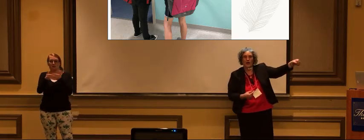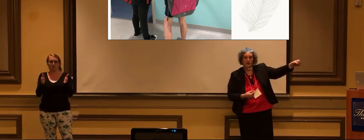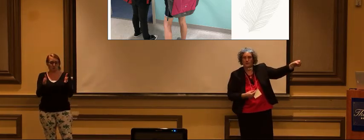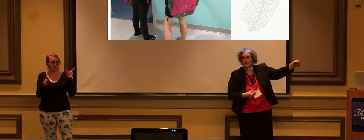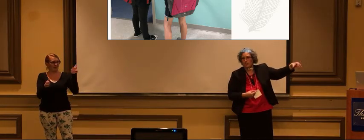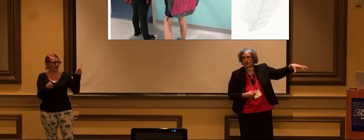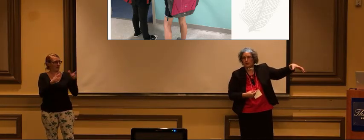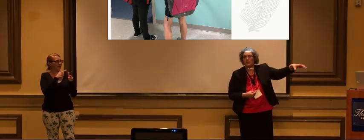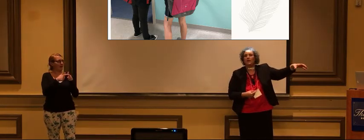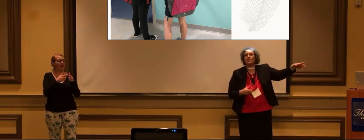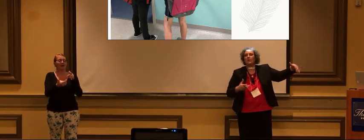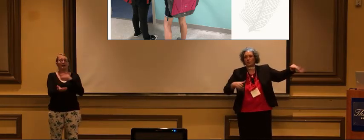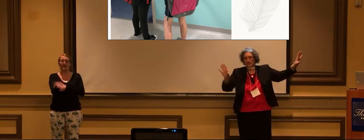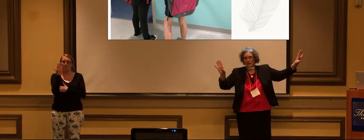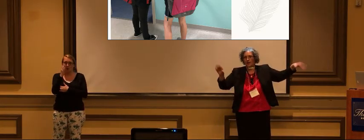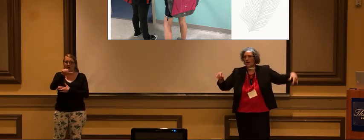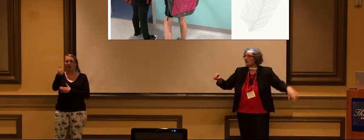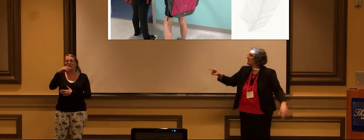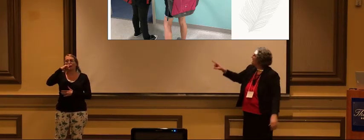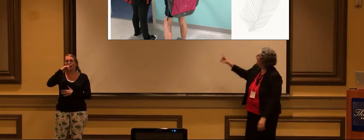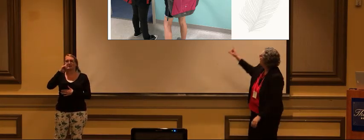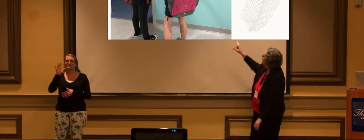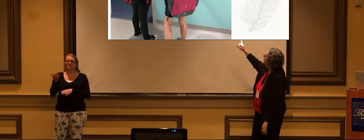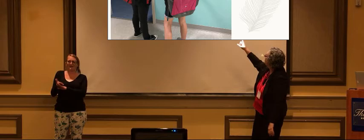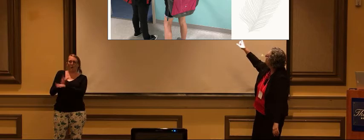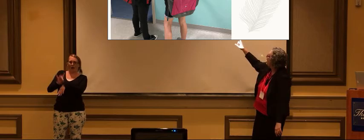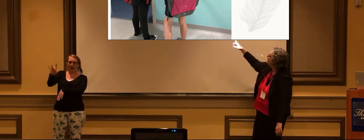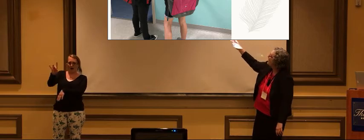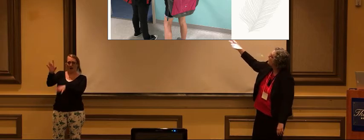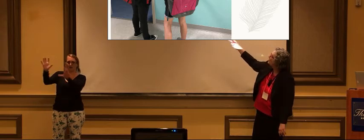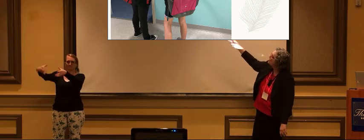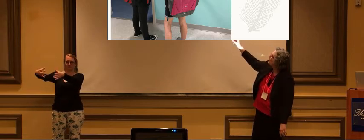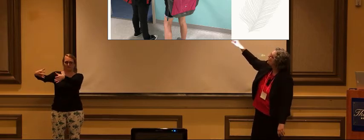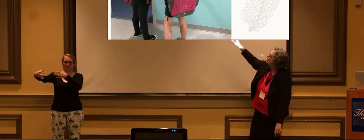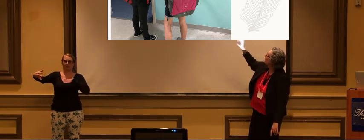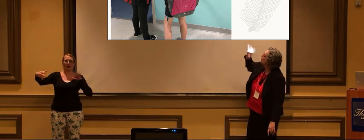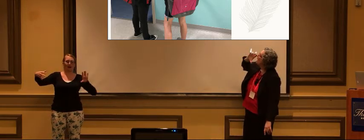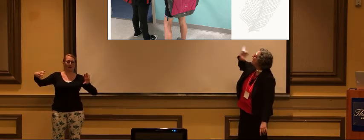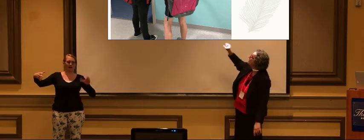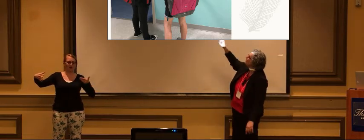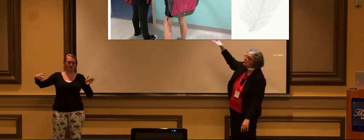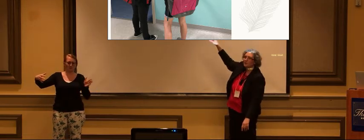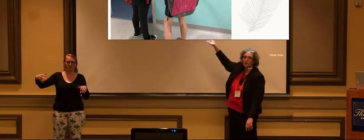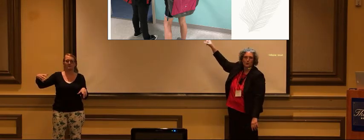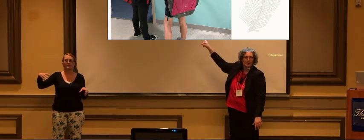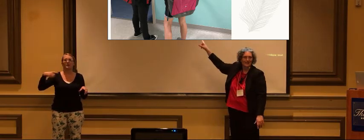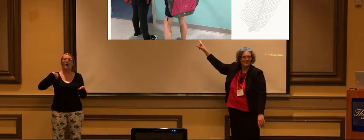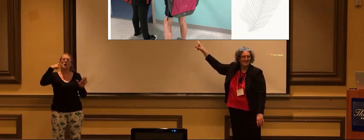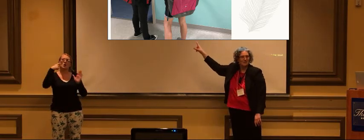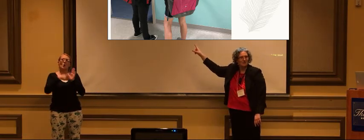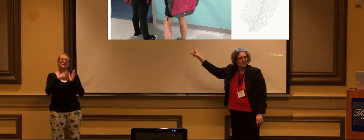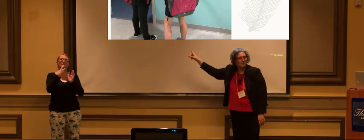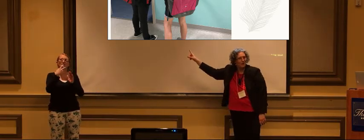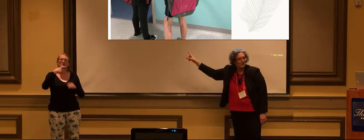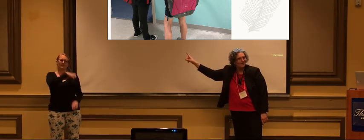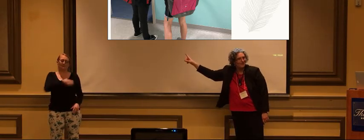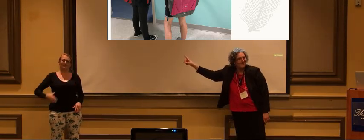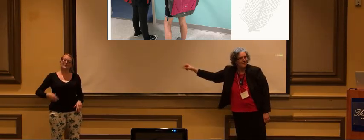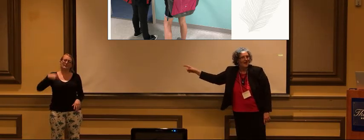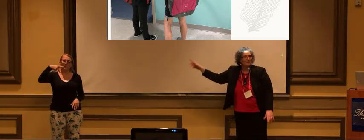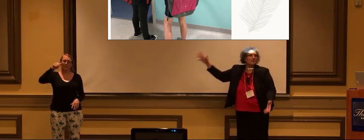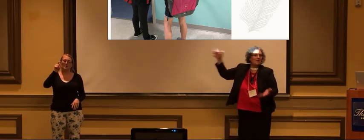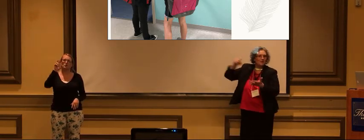the kids are held in the morning before it's 8 o'clock. And I found the patrols kind of reading my students'